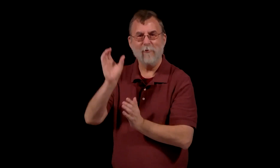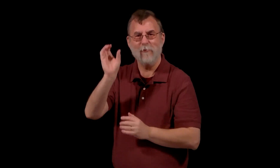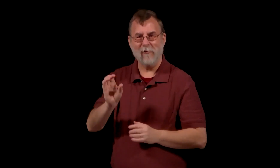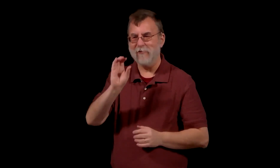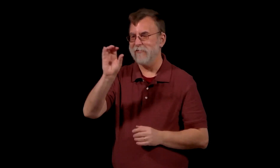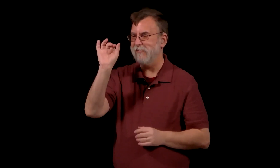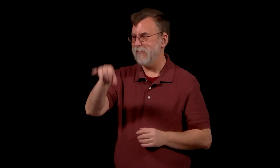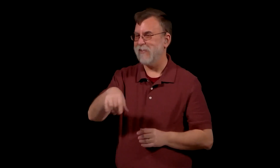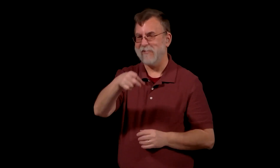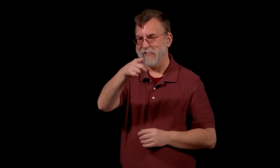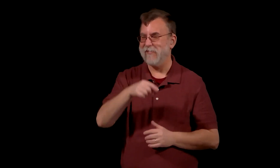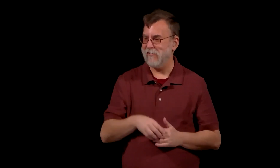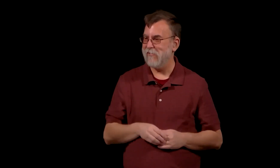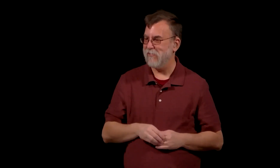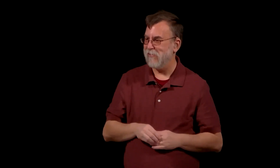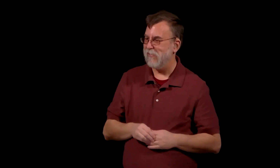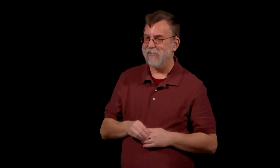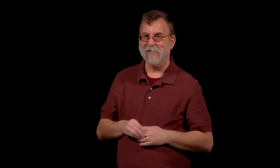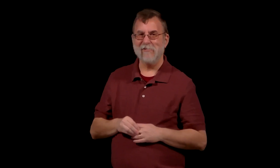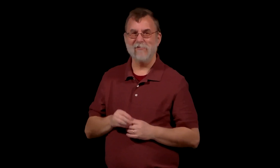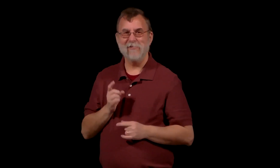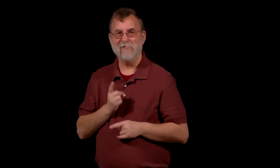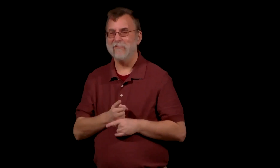The recent picture of, the heart and the cross.